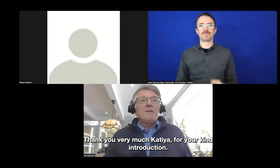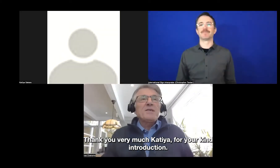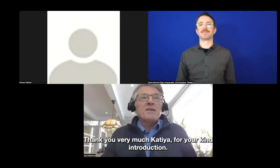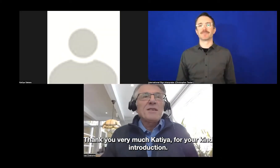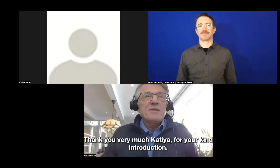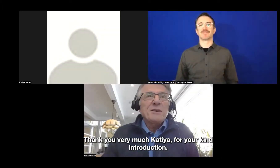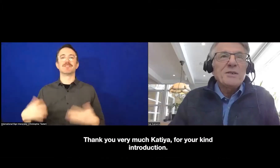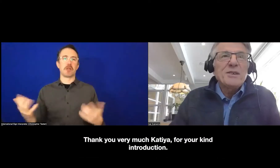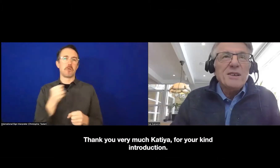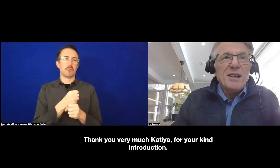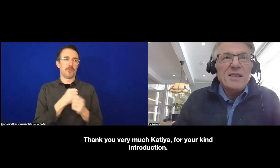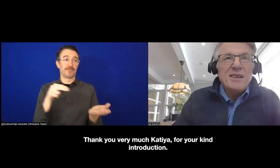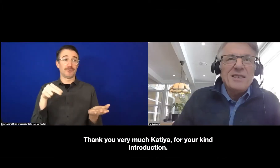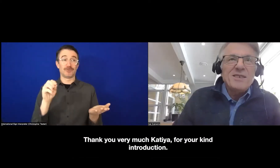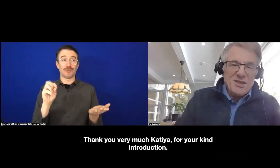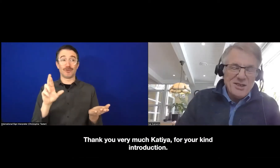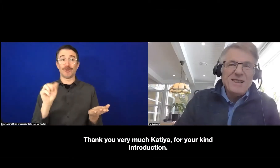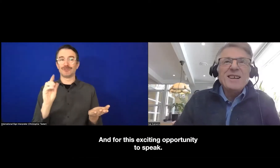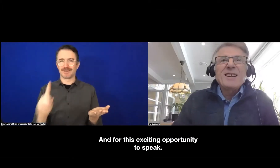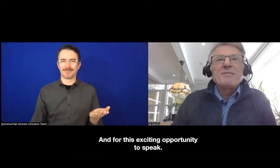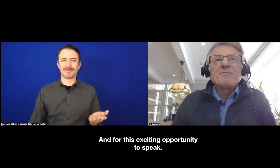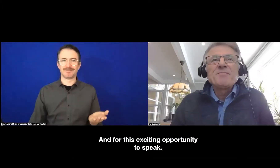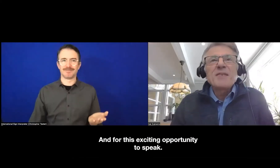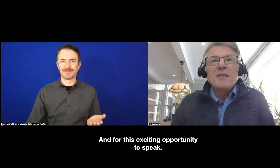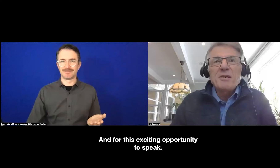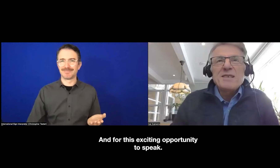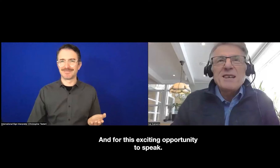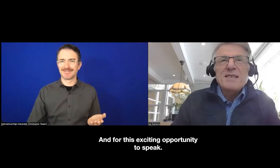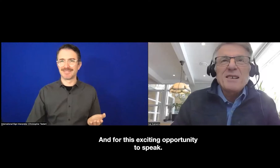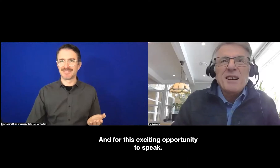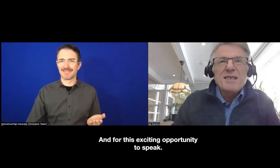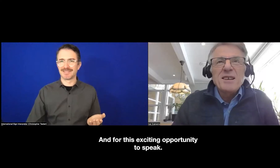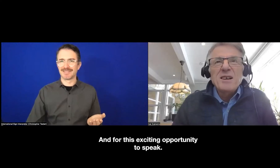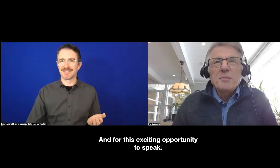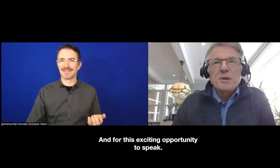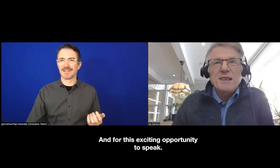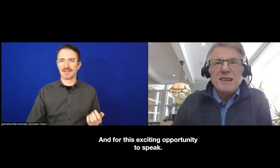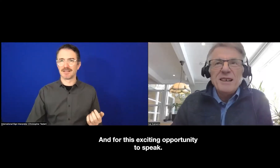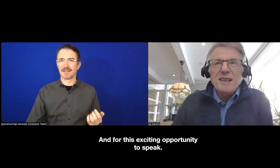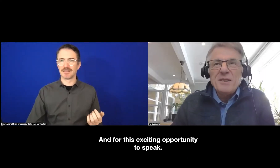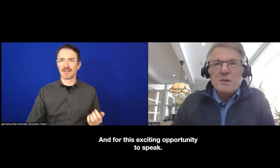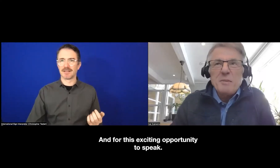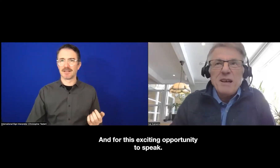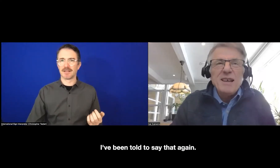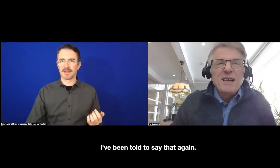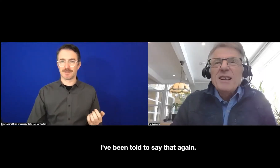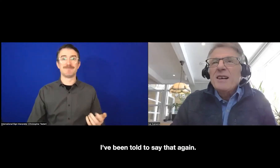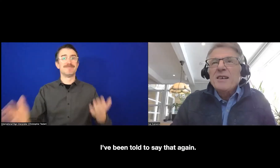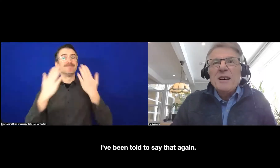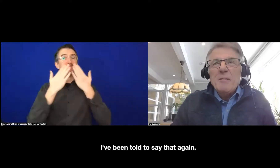Thank you very much, Katja, for your kind introduction and for this exciting opportunity to